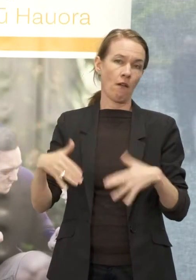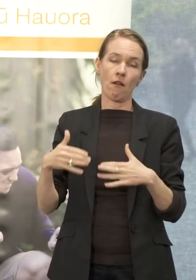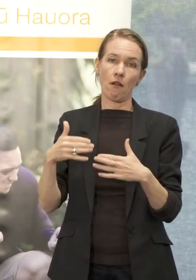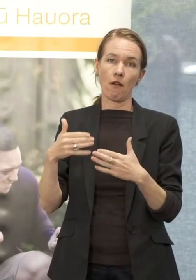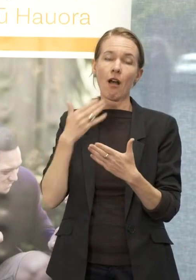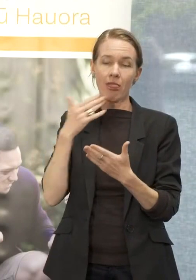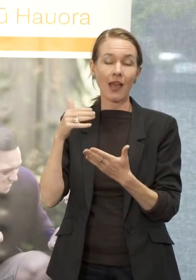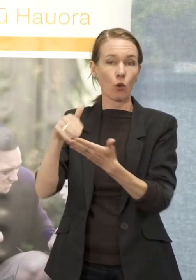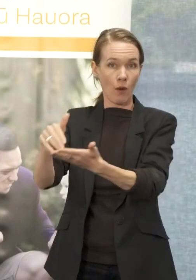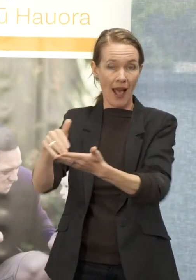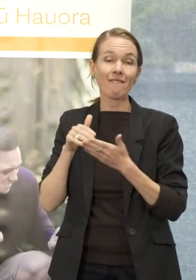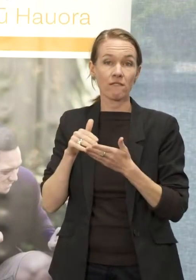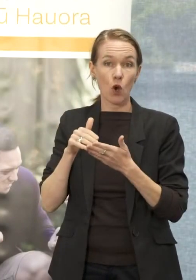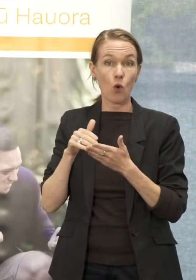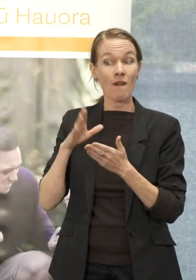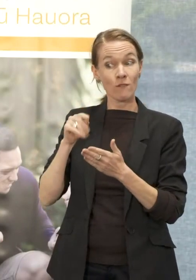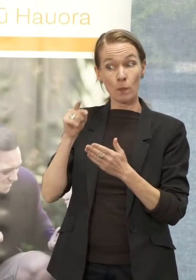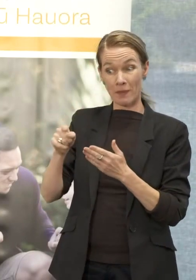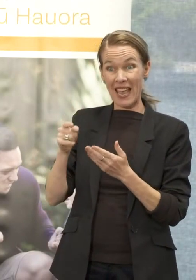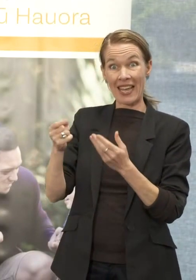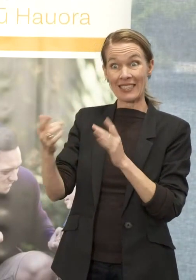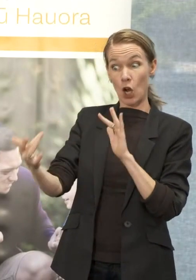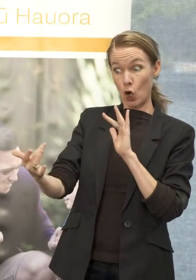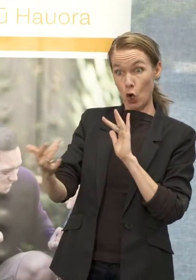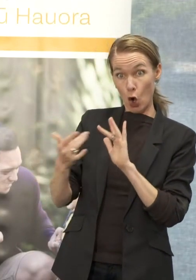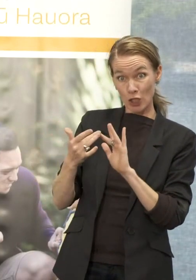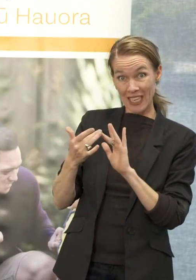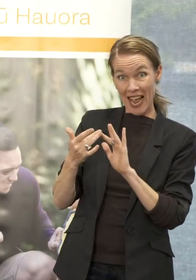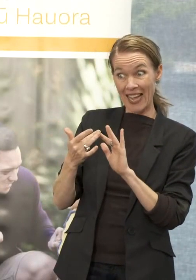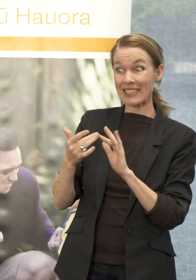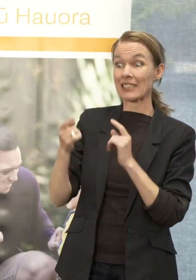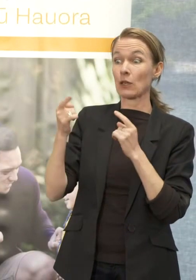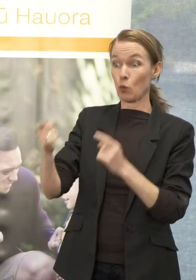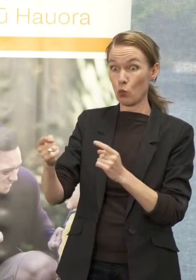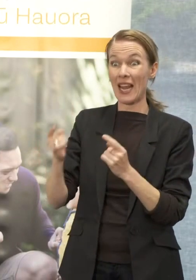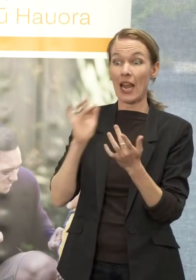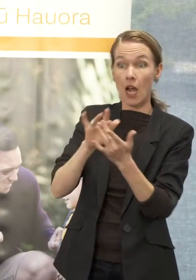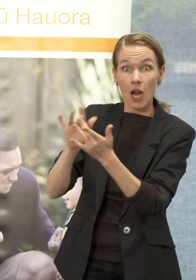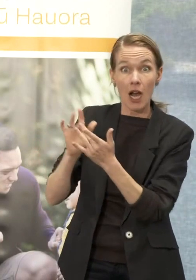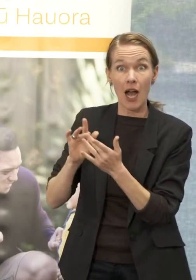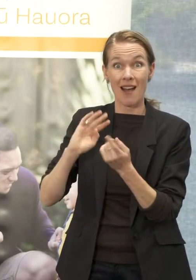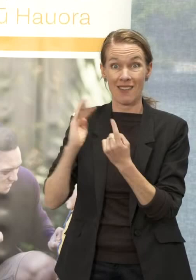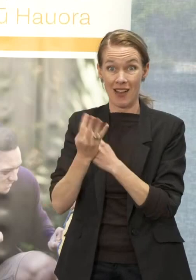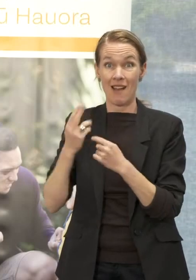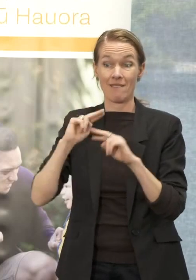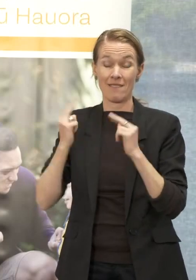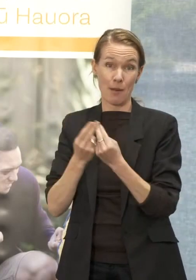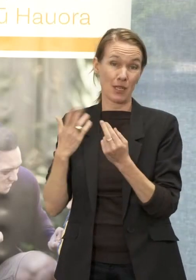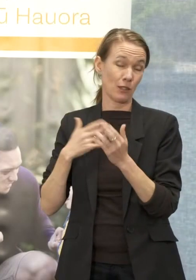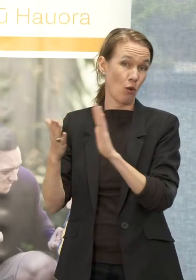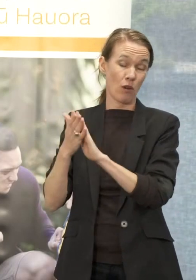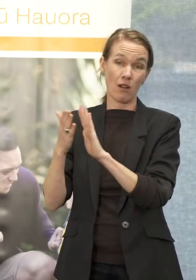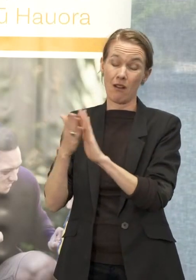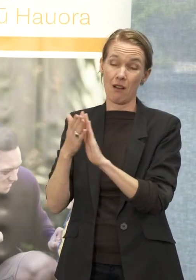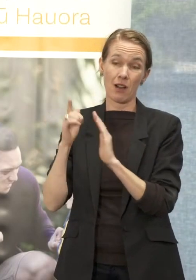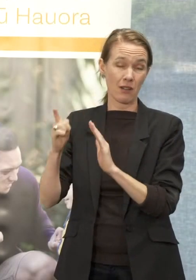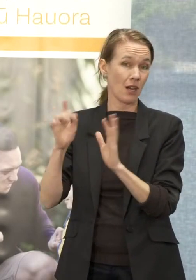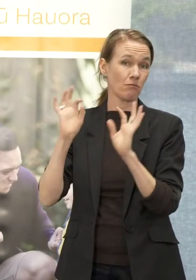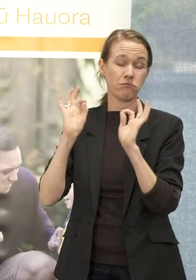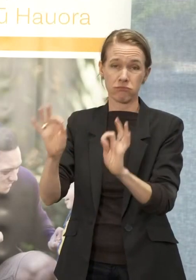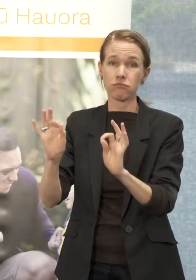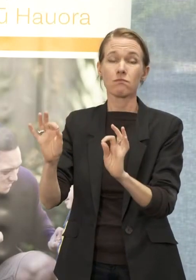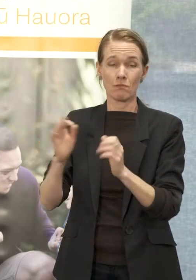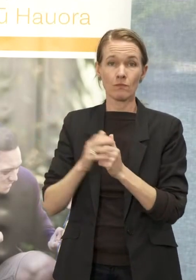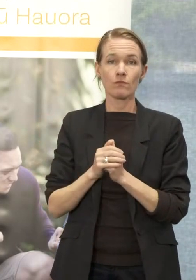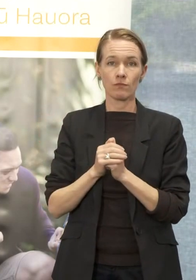cases and prevented the virus from spreading further in our communities. And I just want to really thank and commend those individuals for their quick